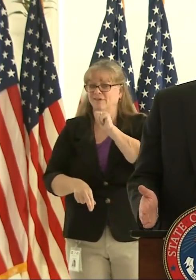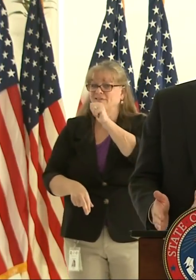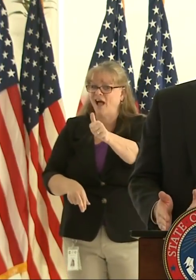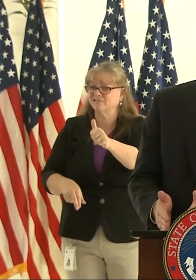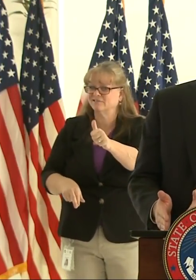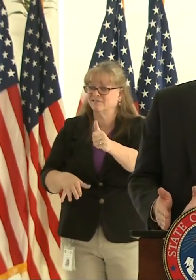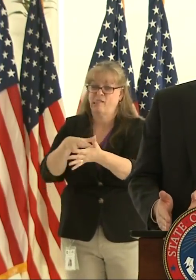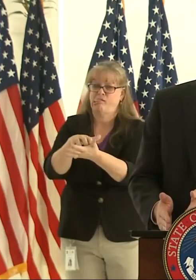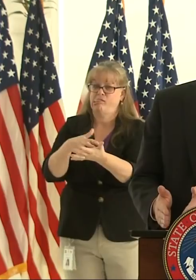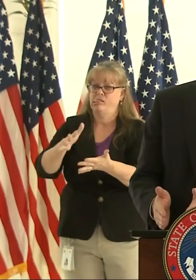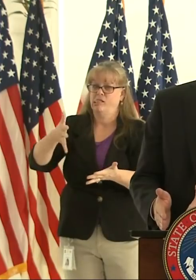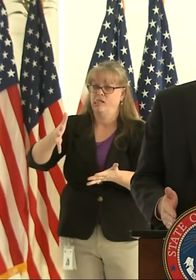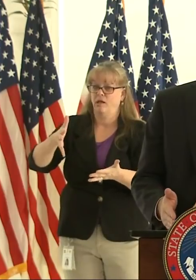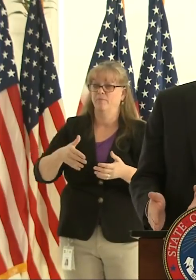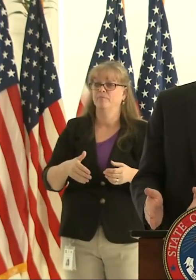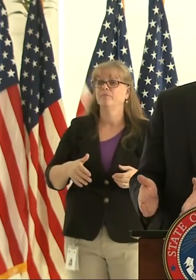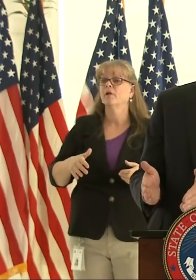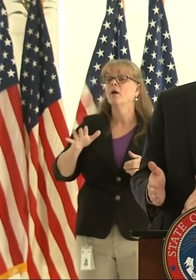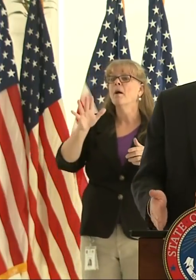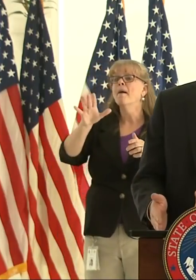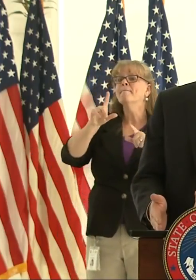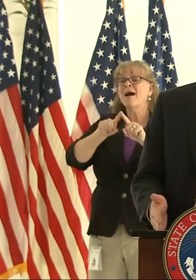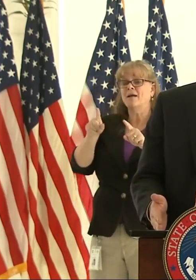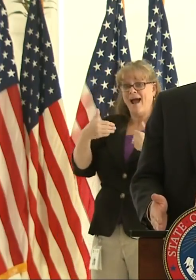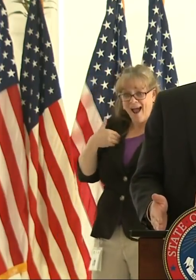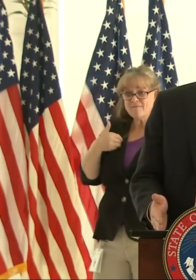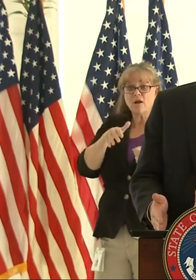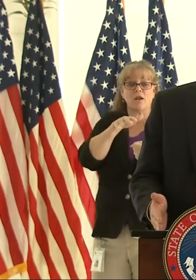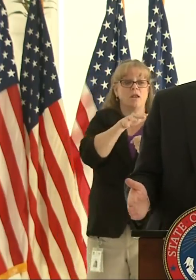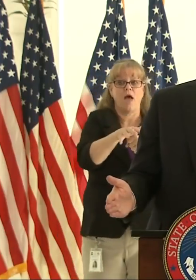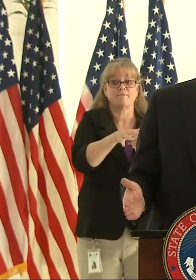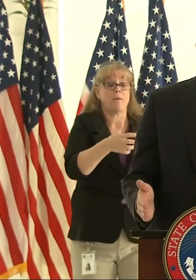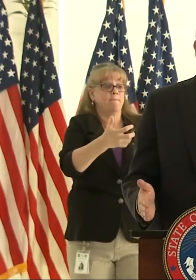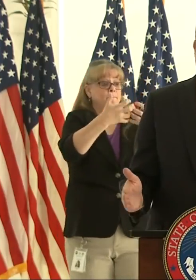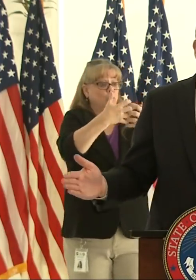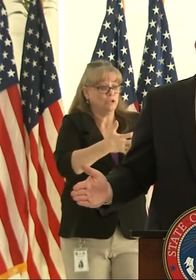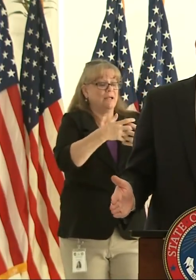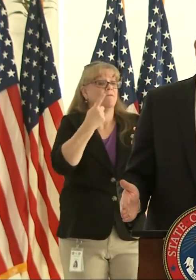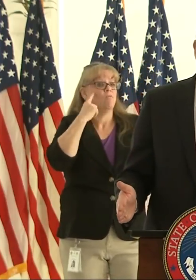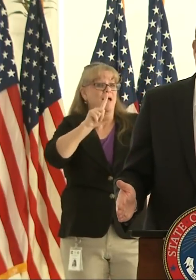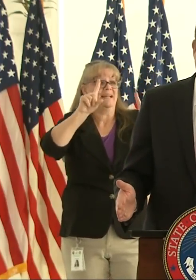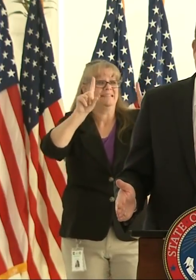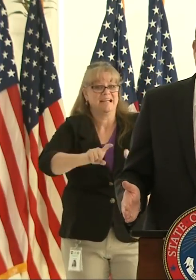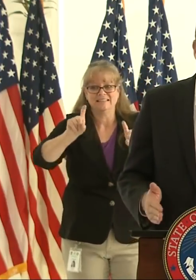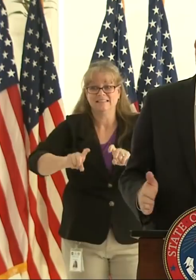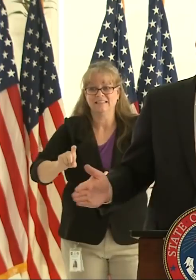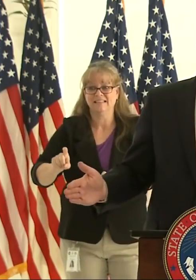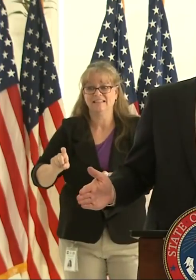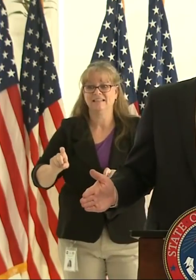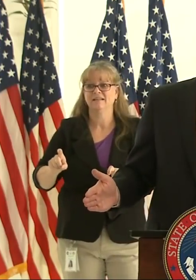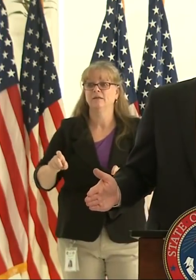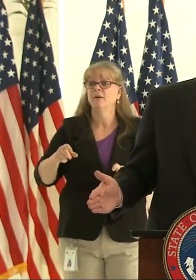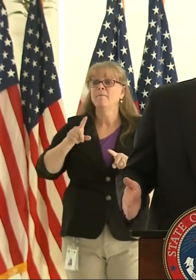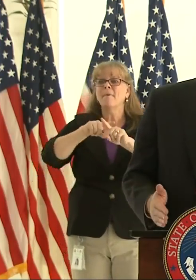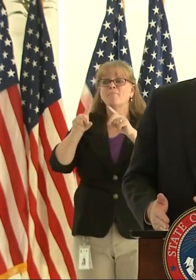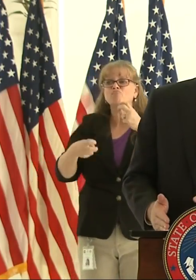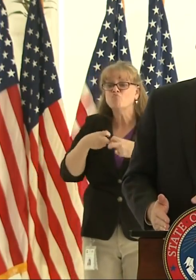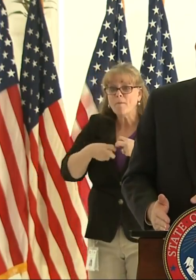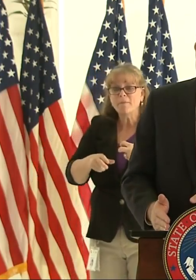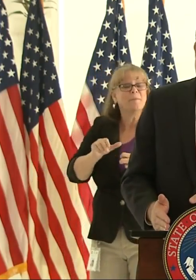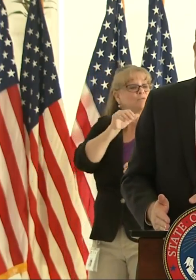machines, but we don't have the tests. Only Abbott sells them. It's proprietary. I think we've gotten 200. We need thousands every